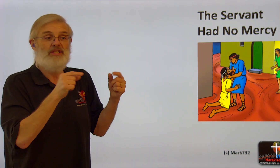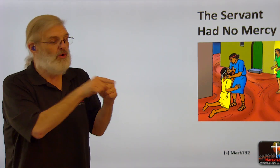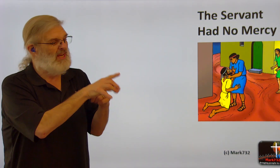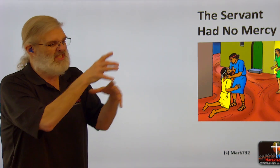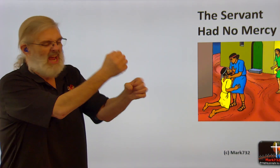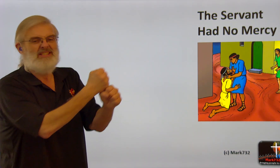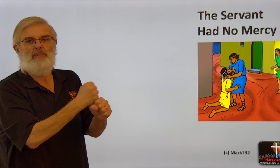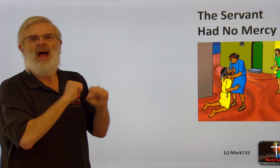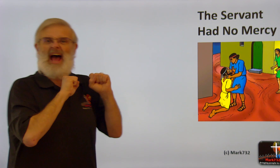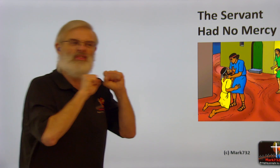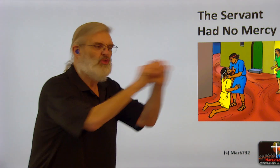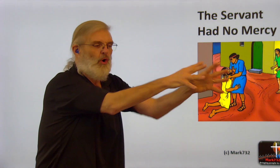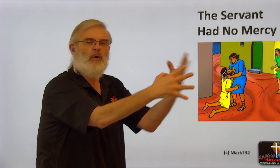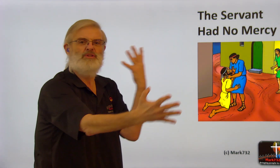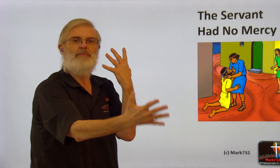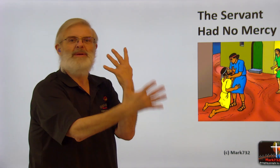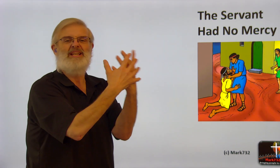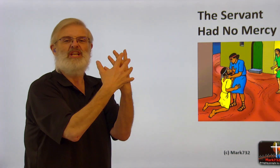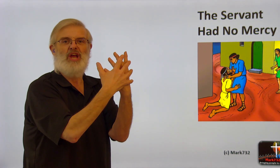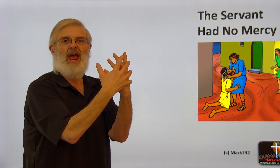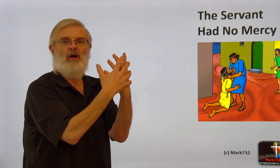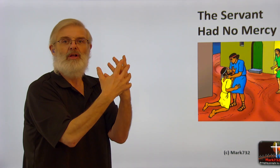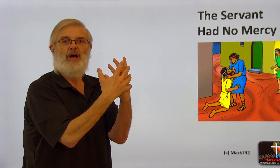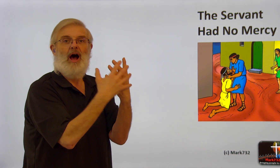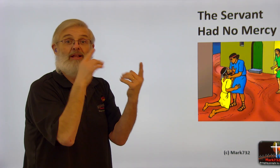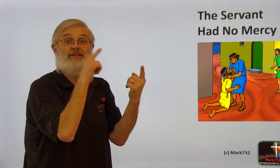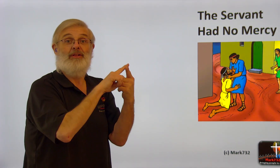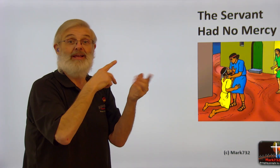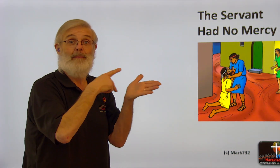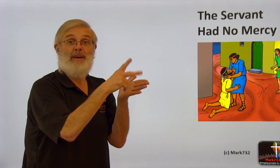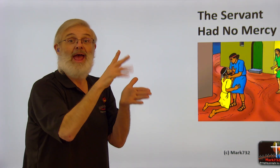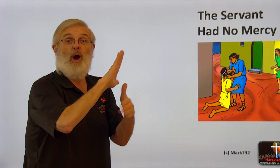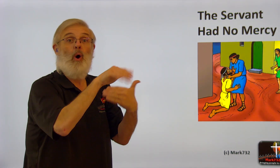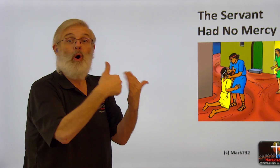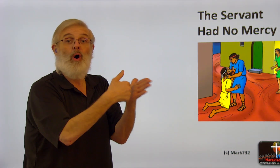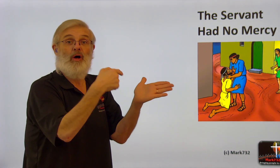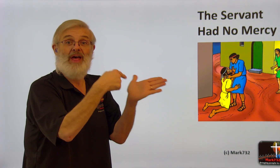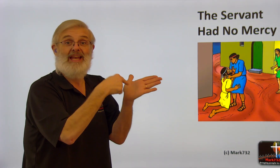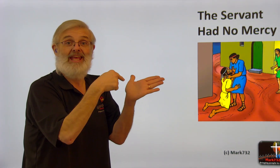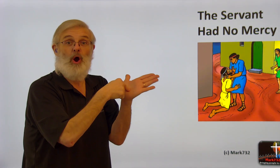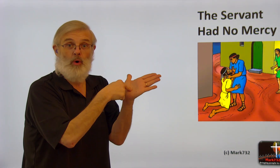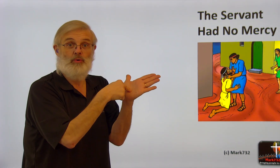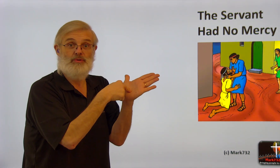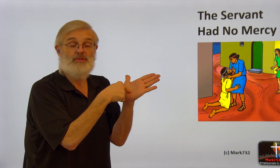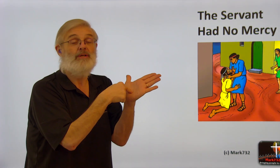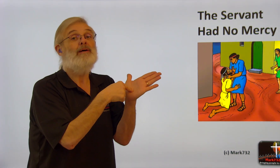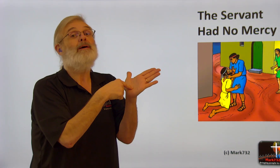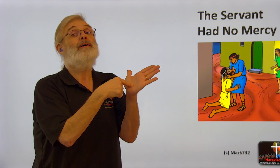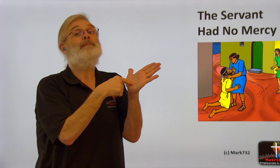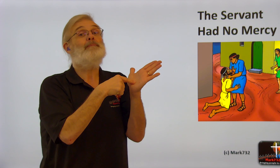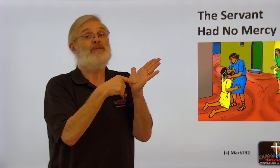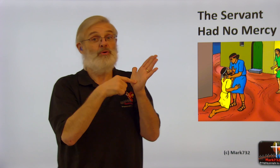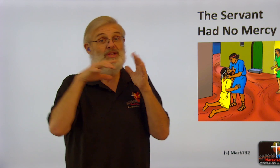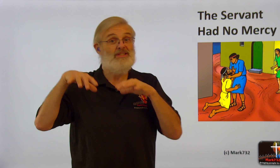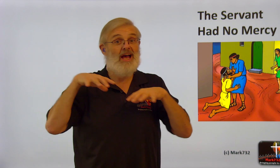He takes him and throws him into jail until he can pay all that he owes. So you